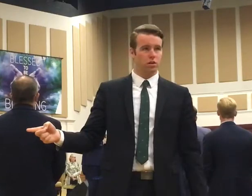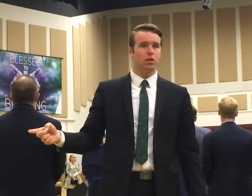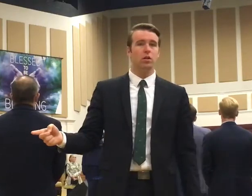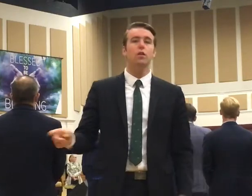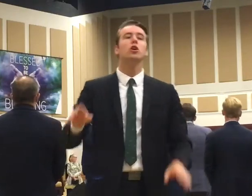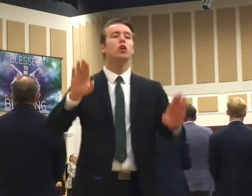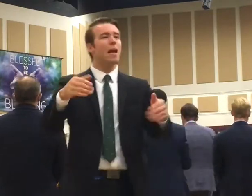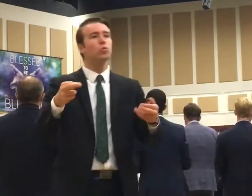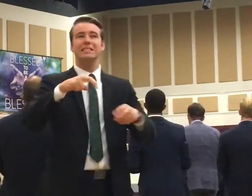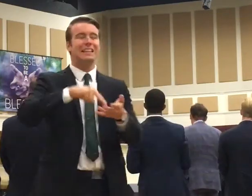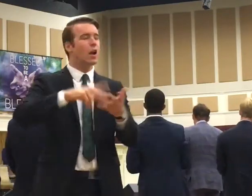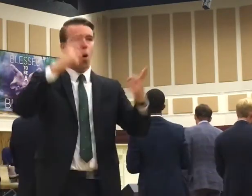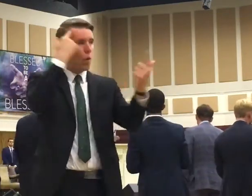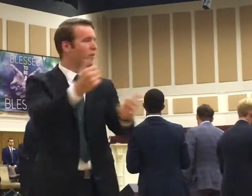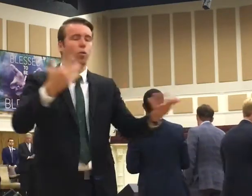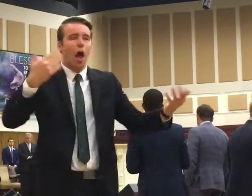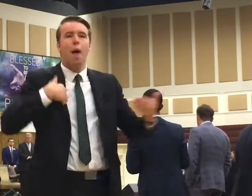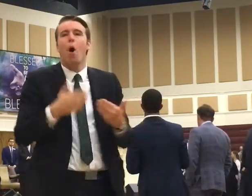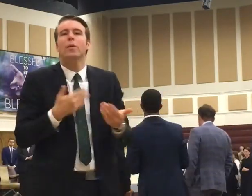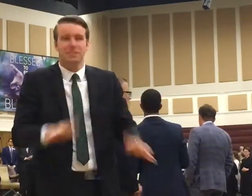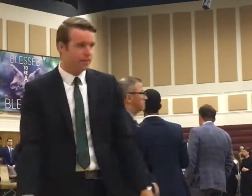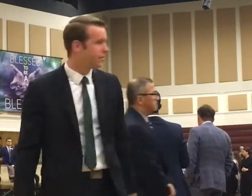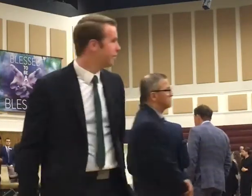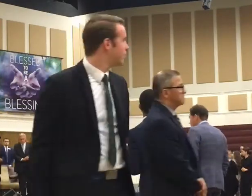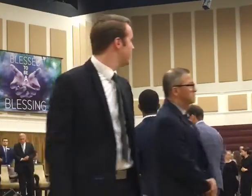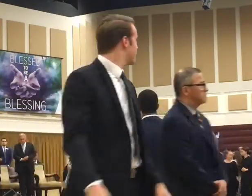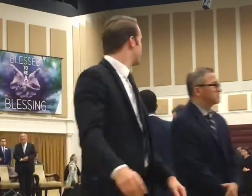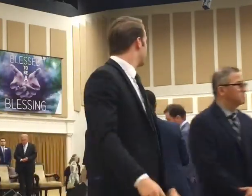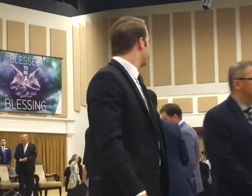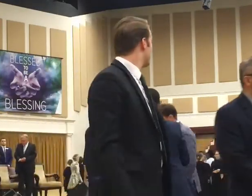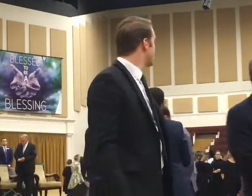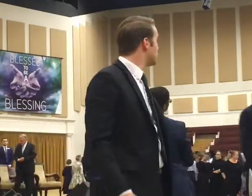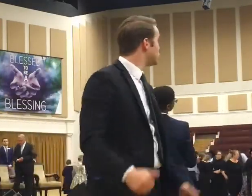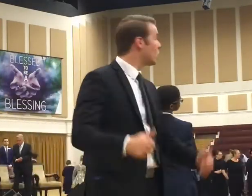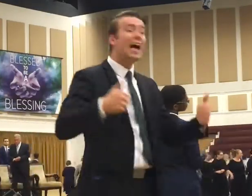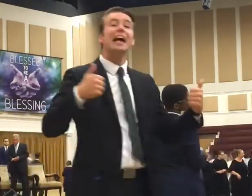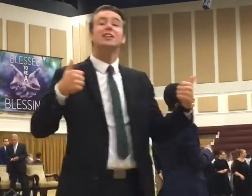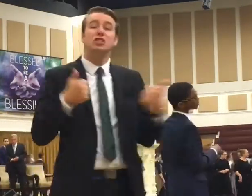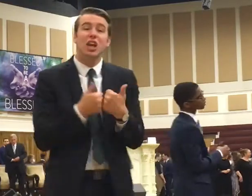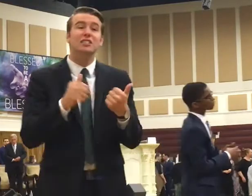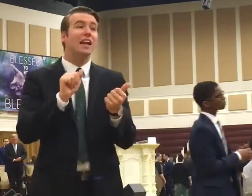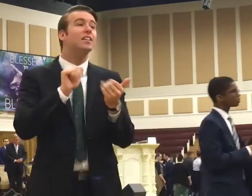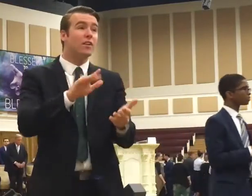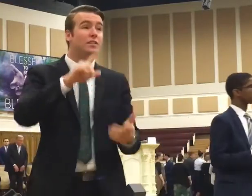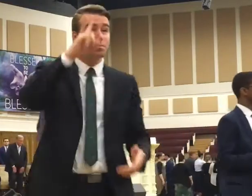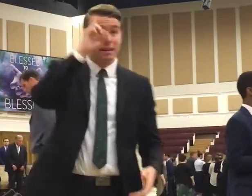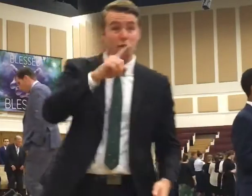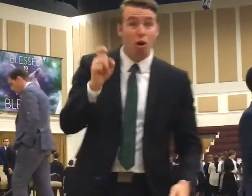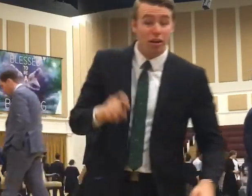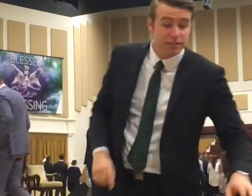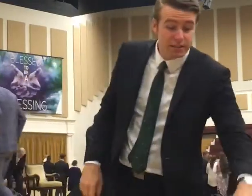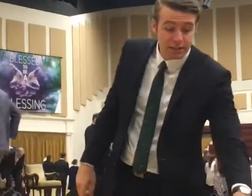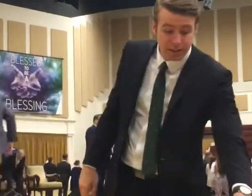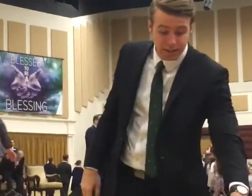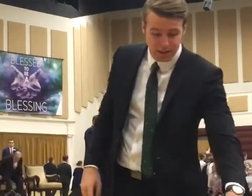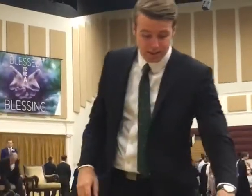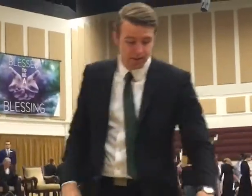You may be seated or stand, whatever you want to do. I'm almost done. It challenges and confronts because,